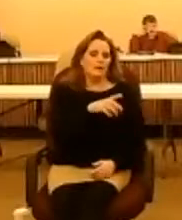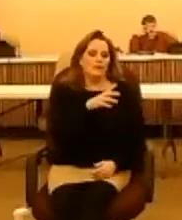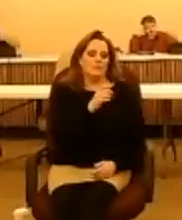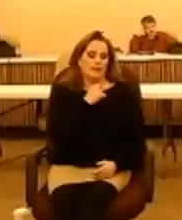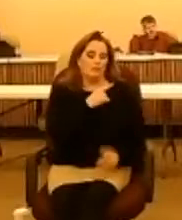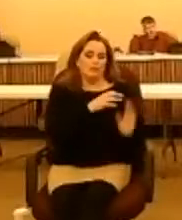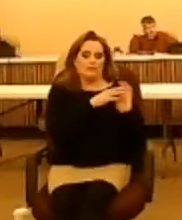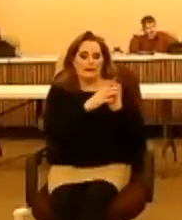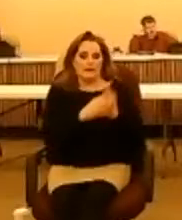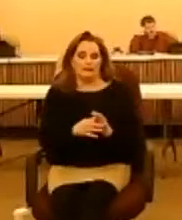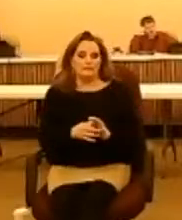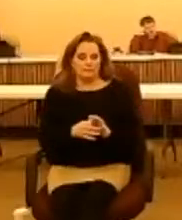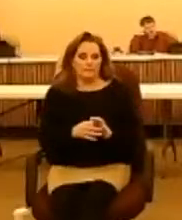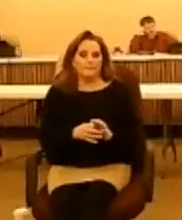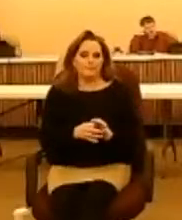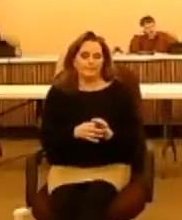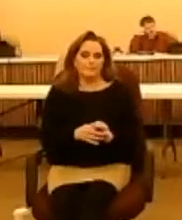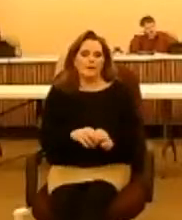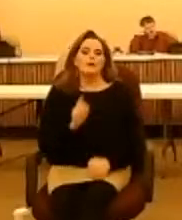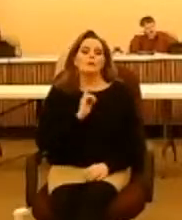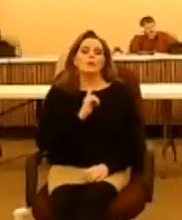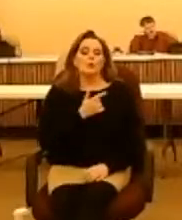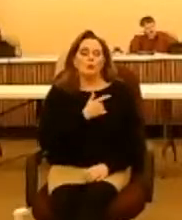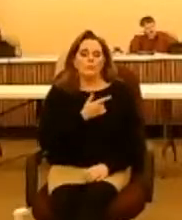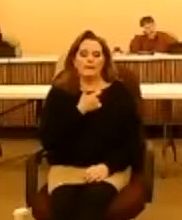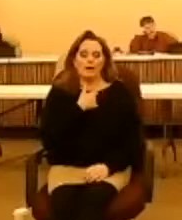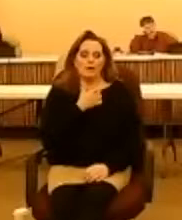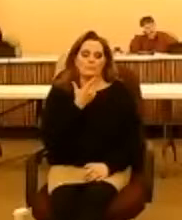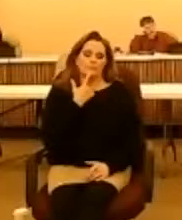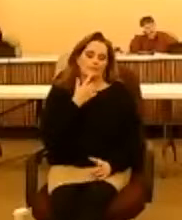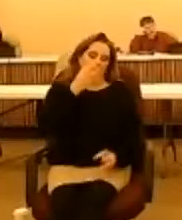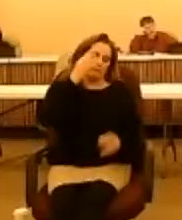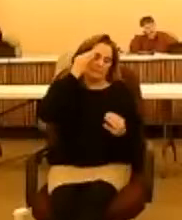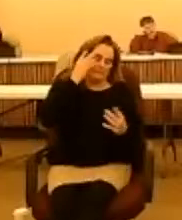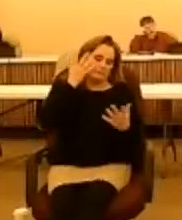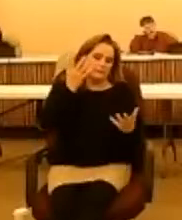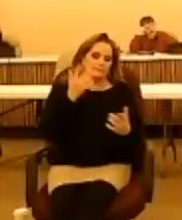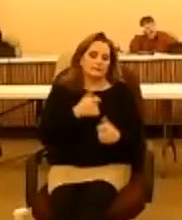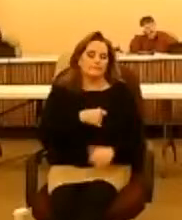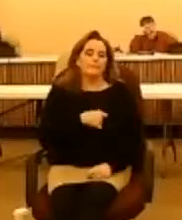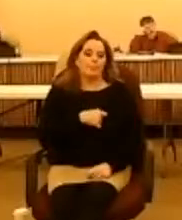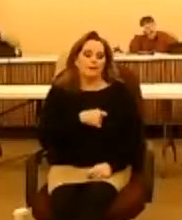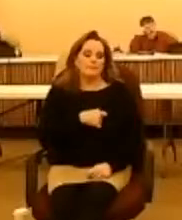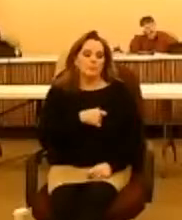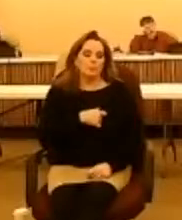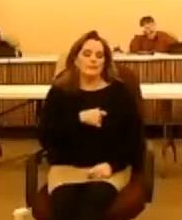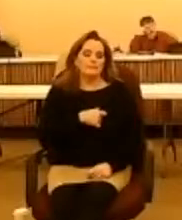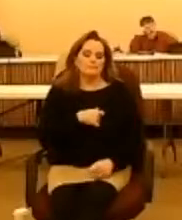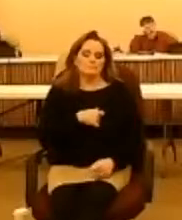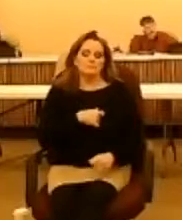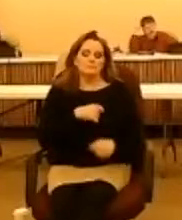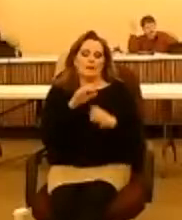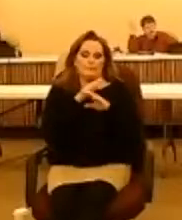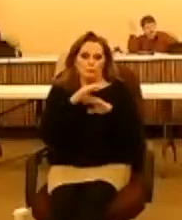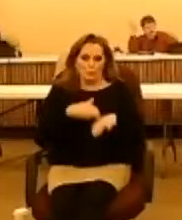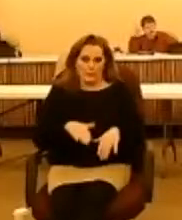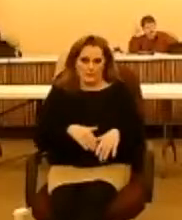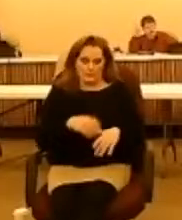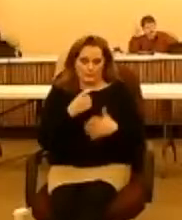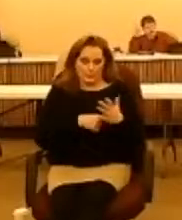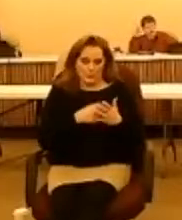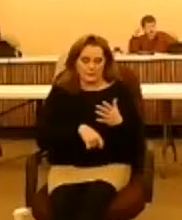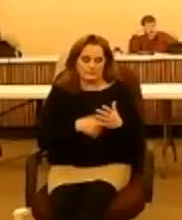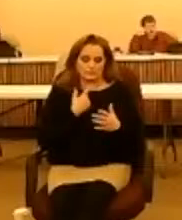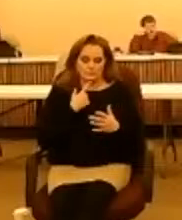to. We are exploring the possibility of, we've broken out that cost from the total project to put in all the